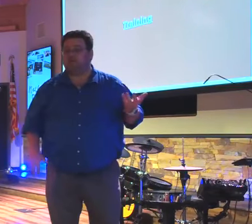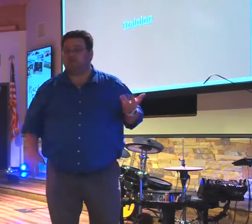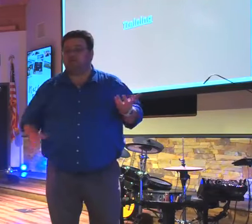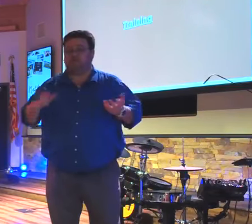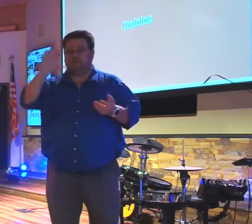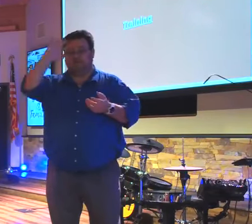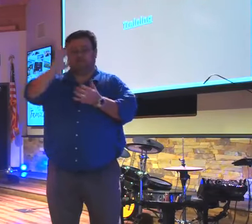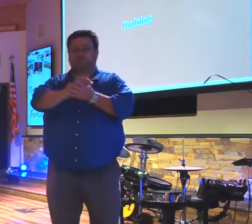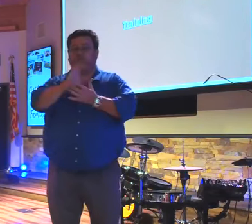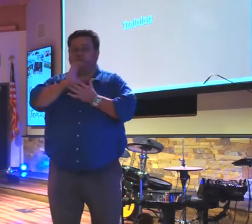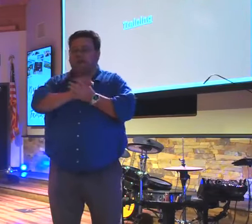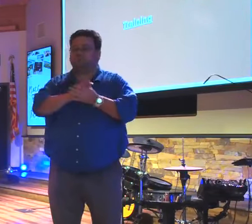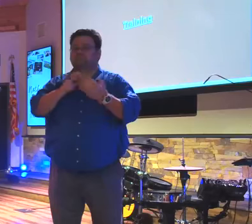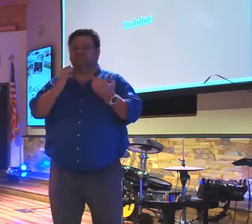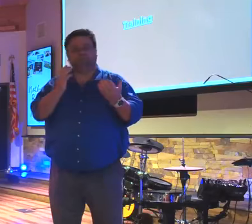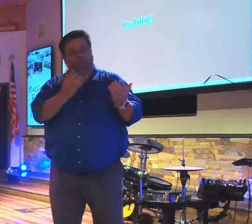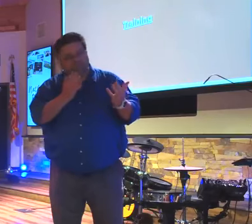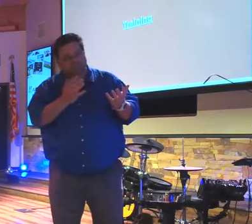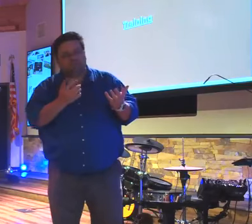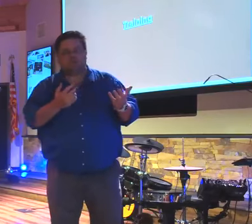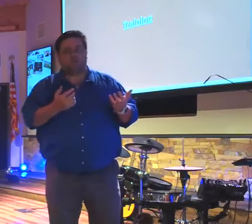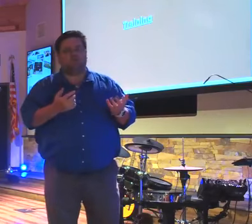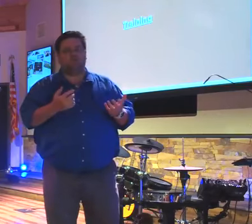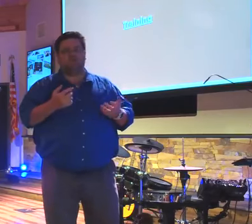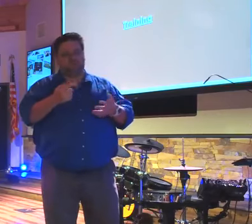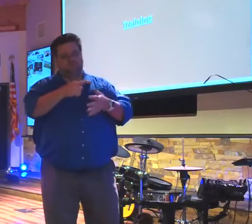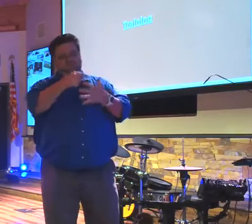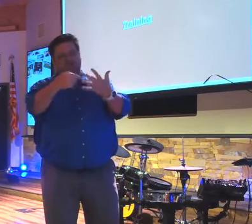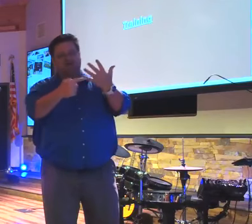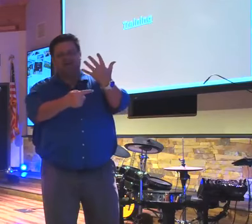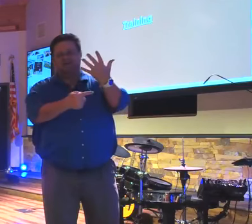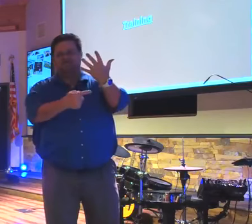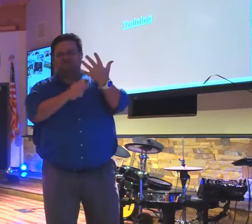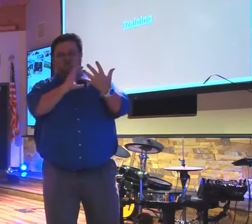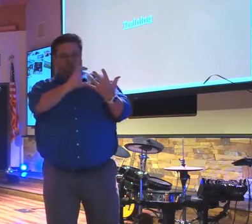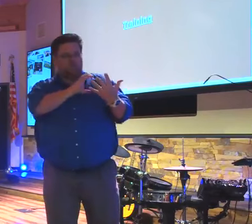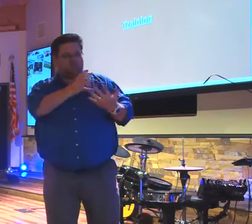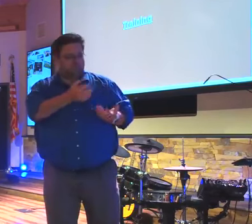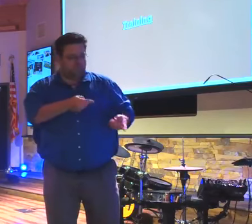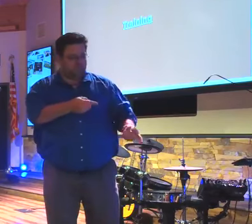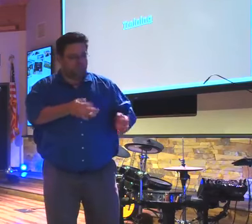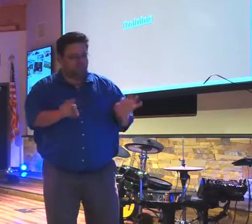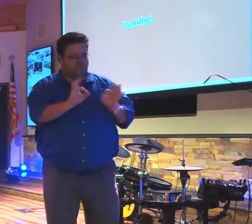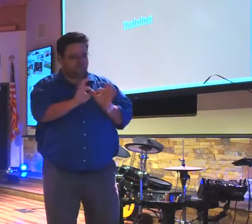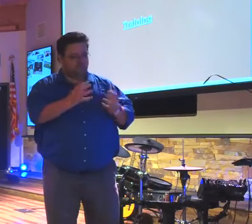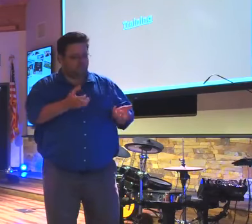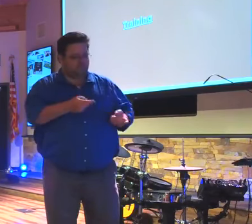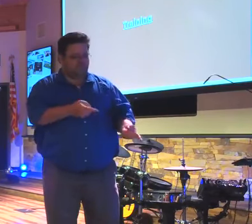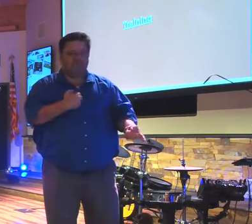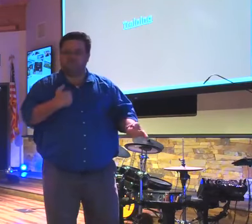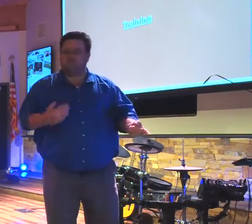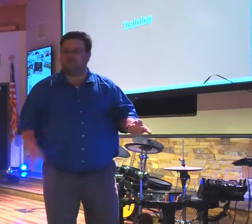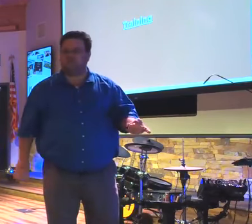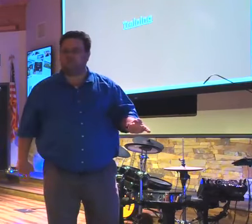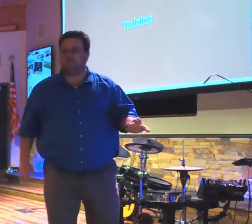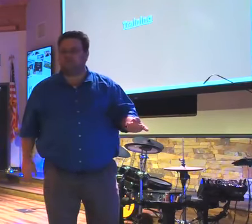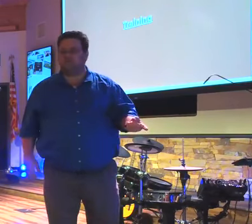husband and wife, they ought to discuss that. If I said, what are the top five values you want your kids to have? You should be able to tell me that,